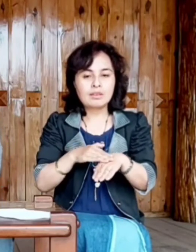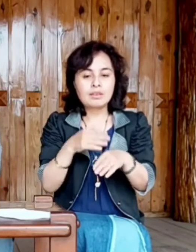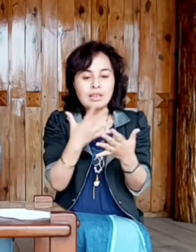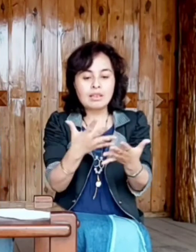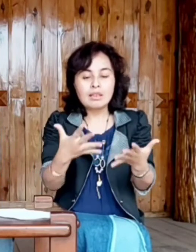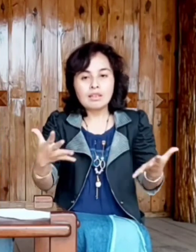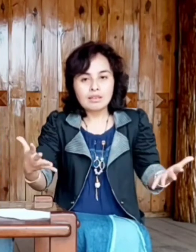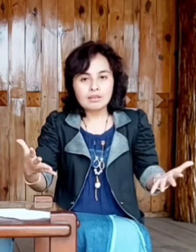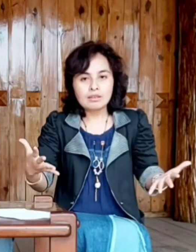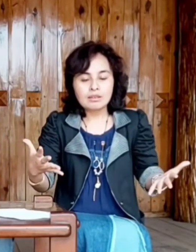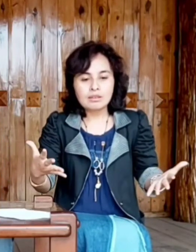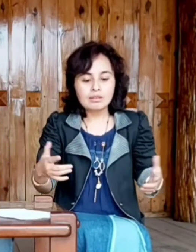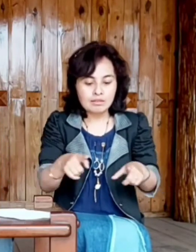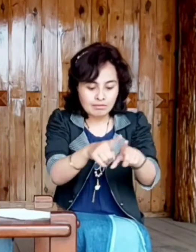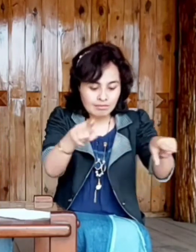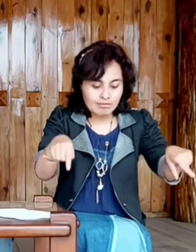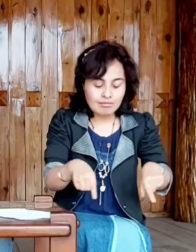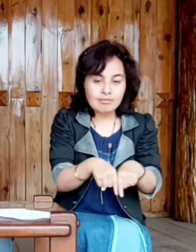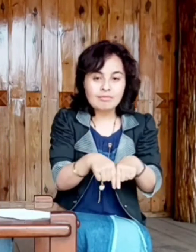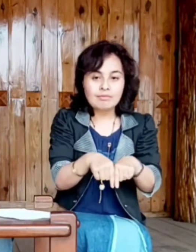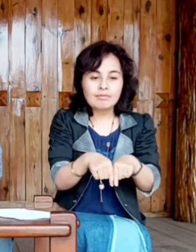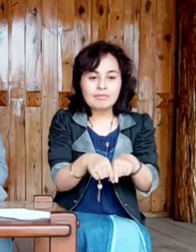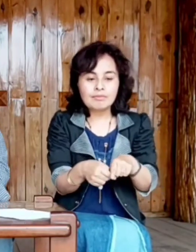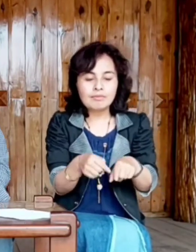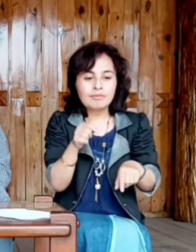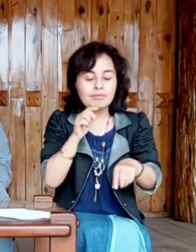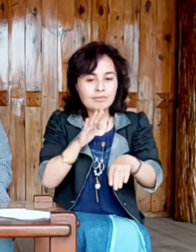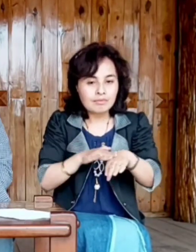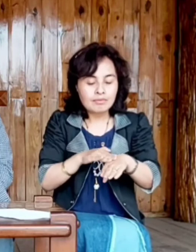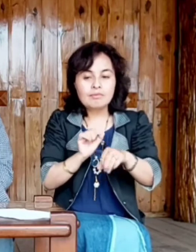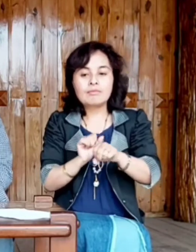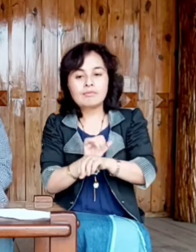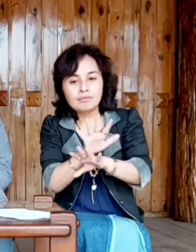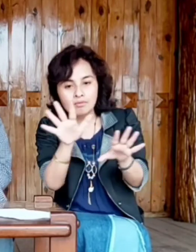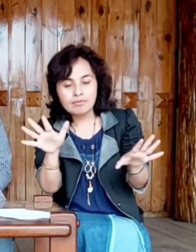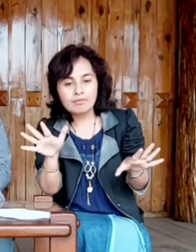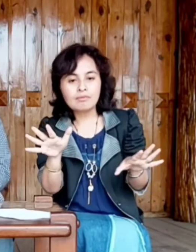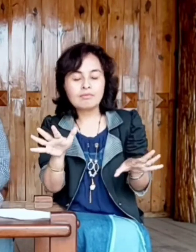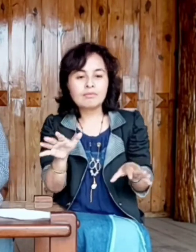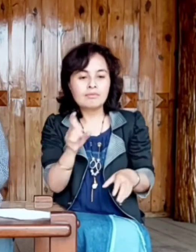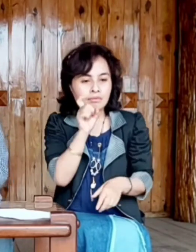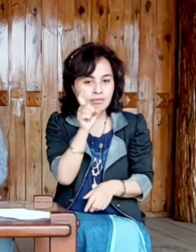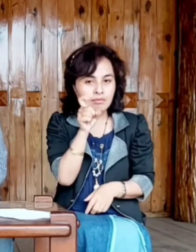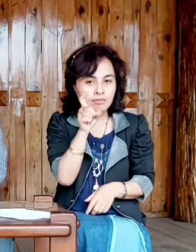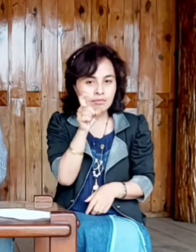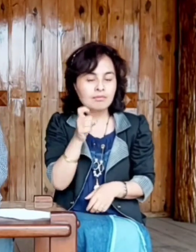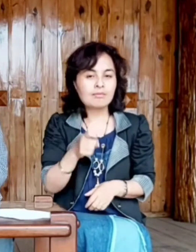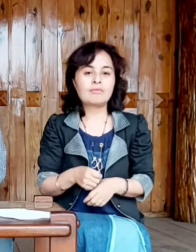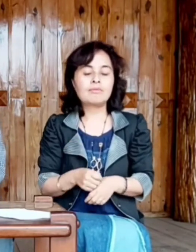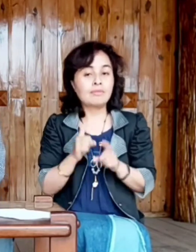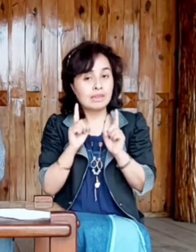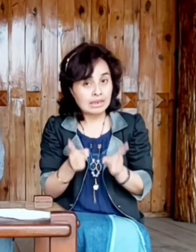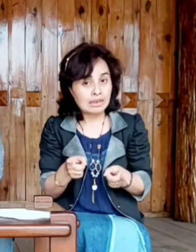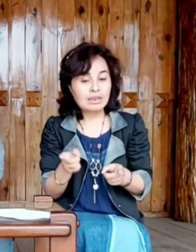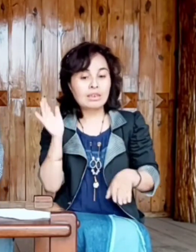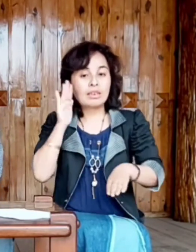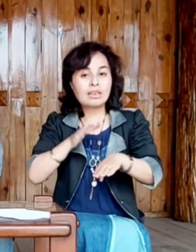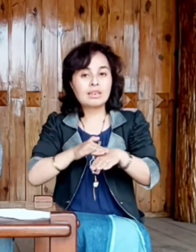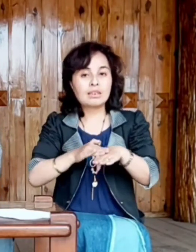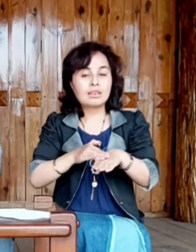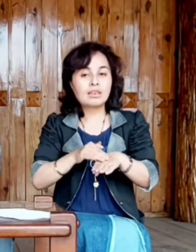object or surface contaminated by the virus, then